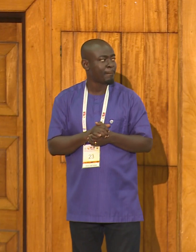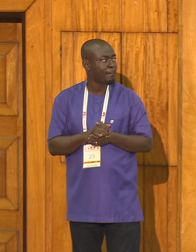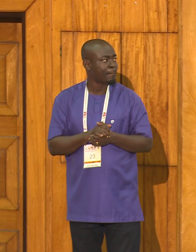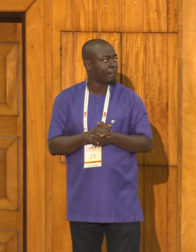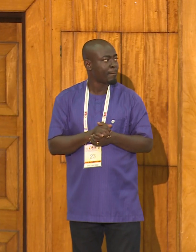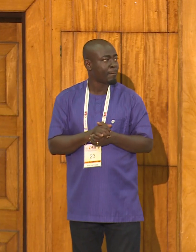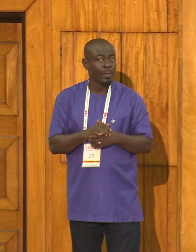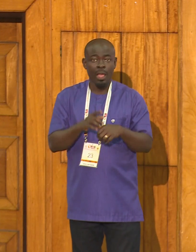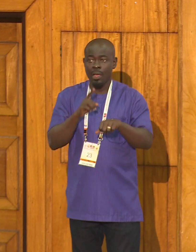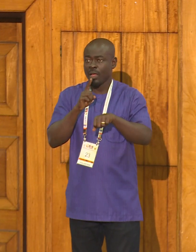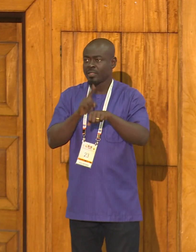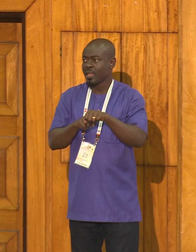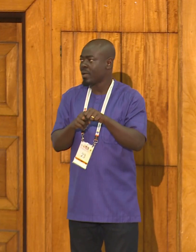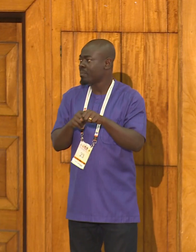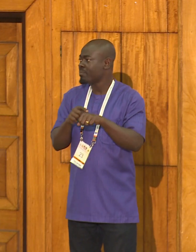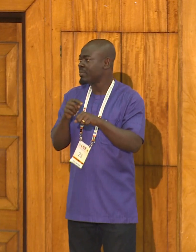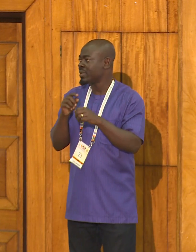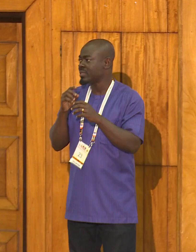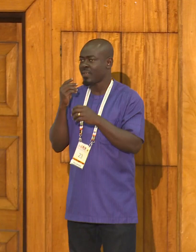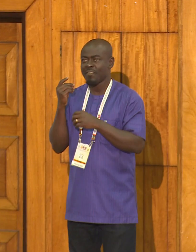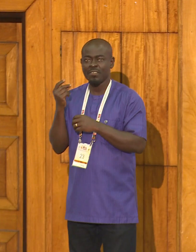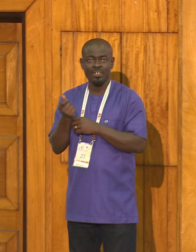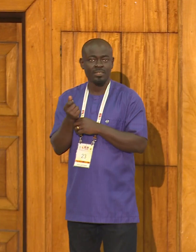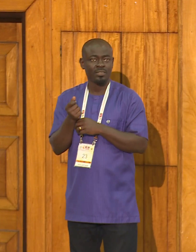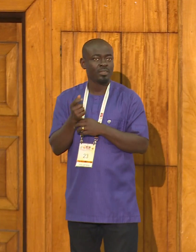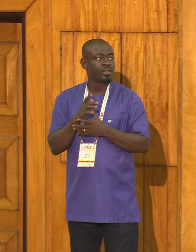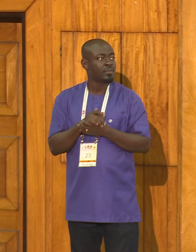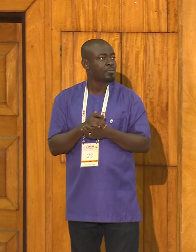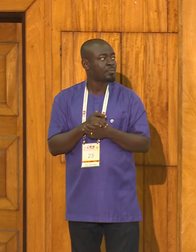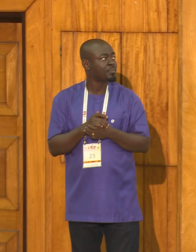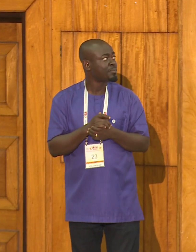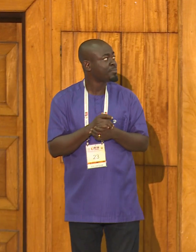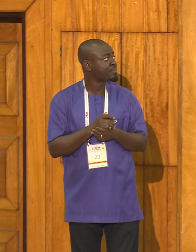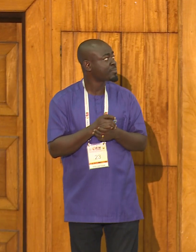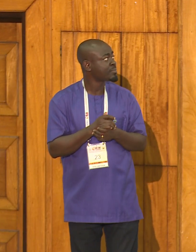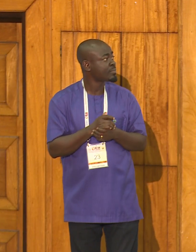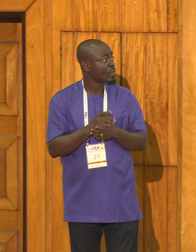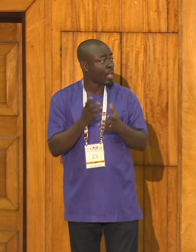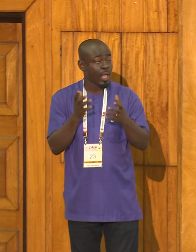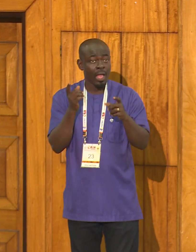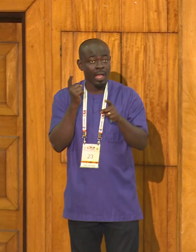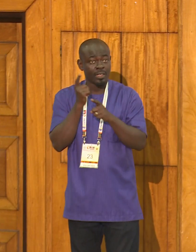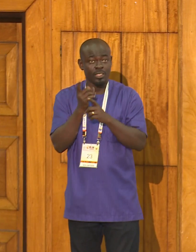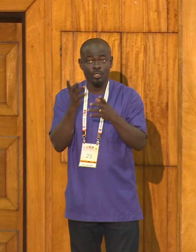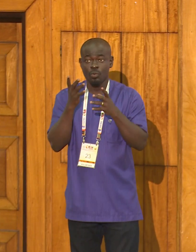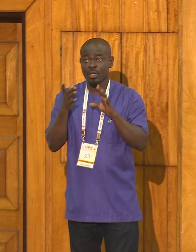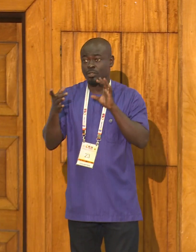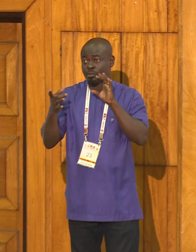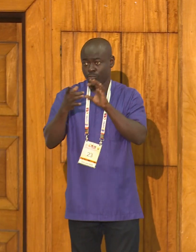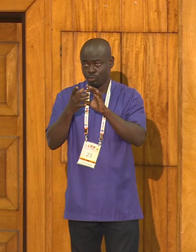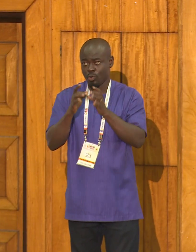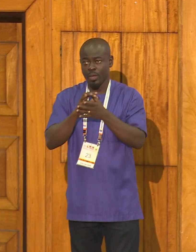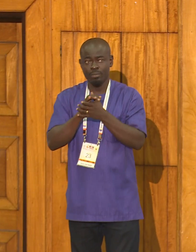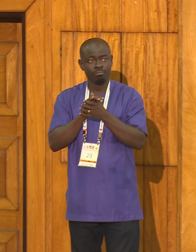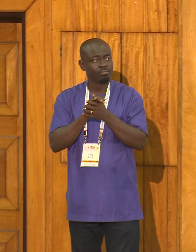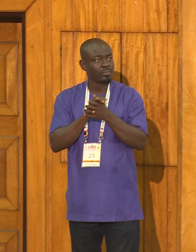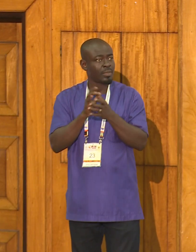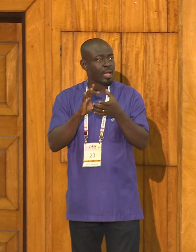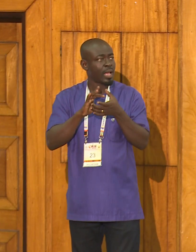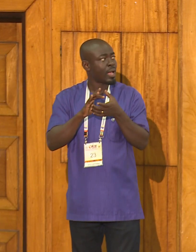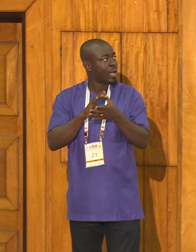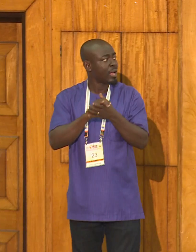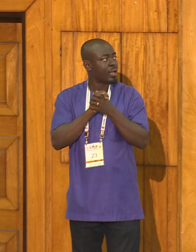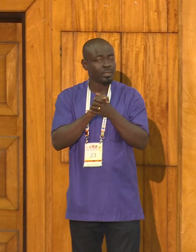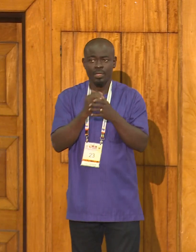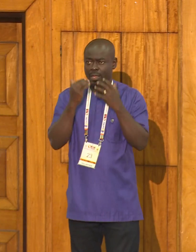Colleagues, time is running out. I would like to ask to join hands, and we thank Primrose